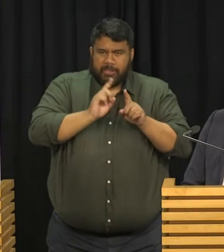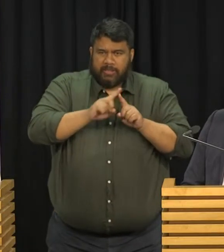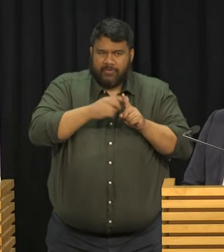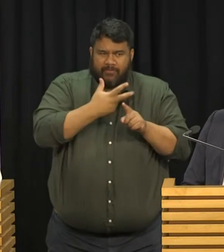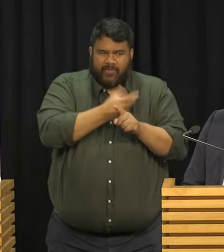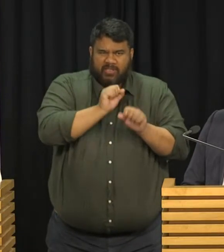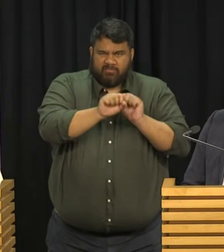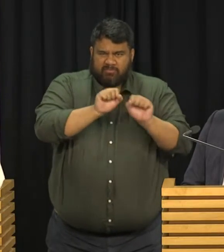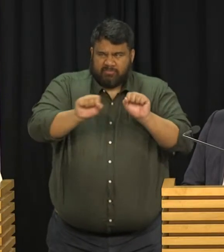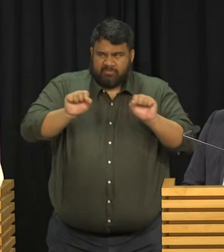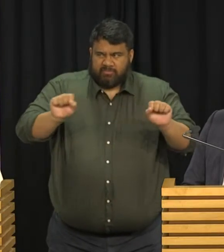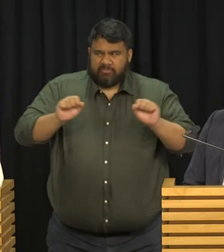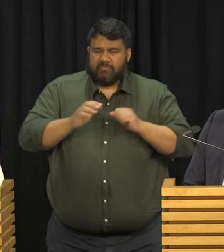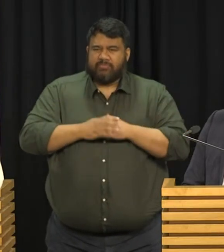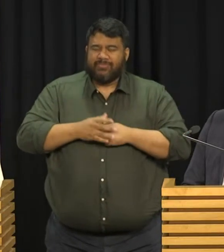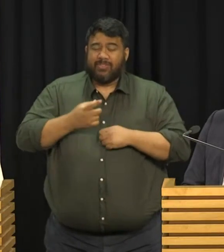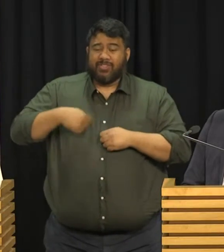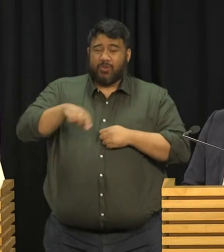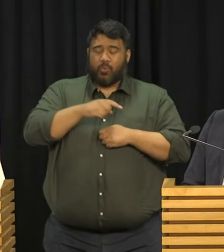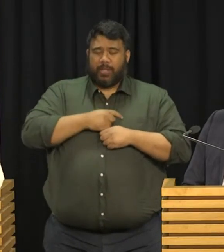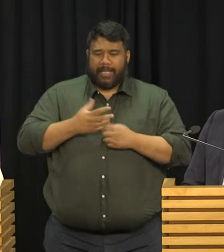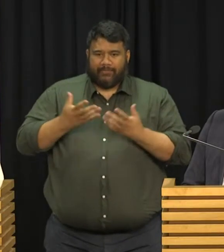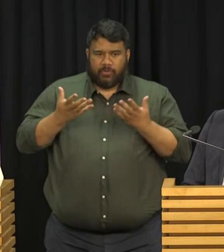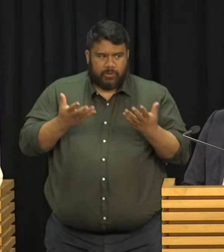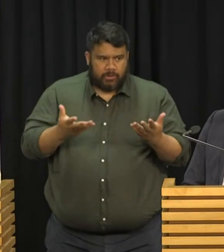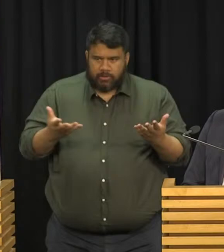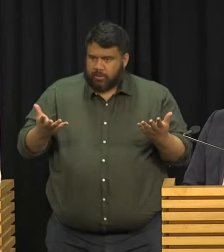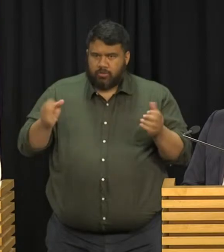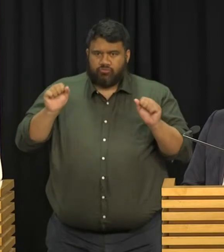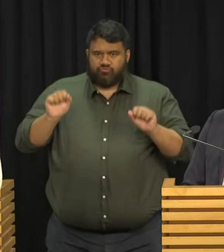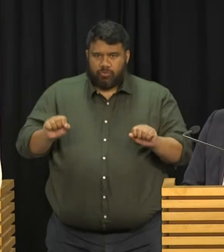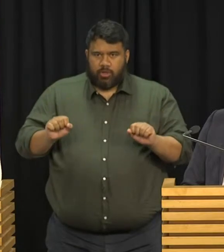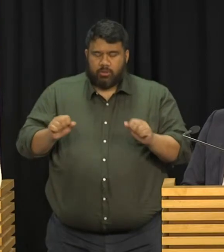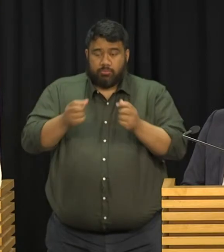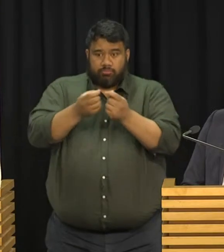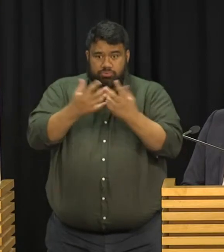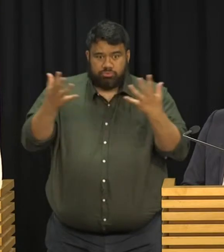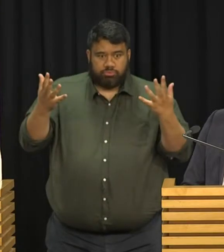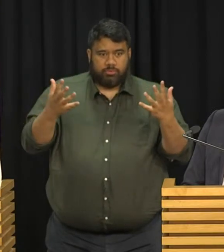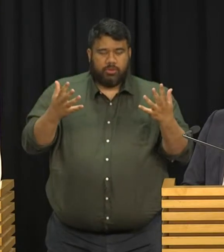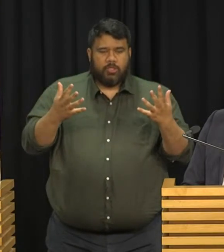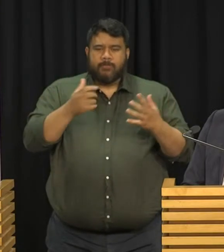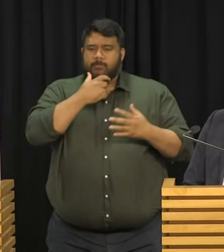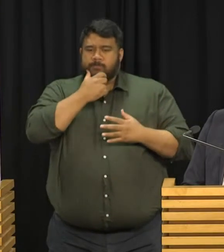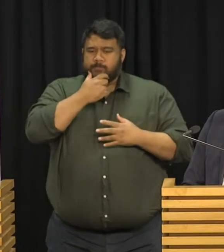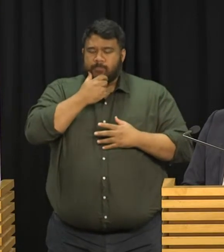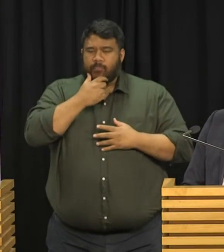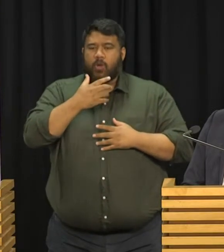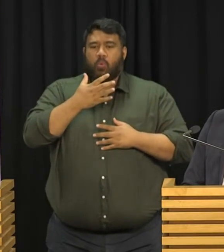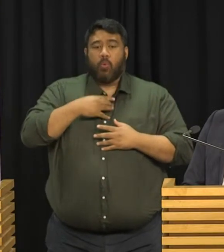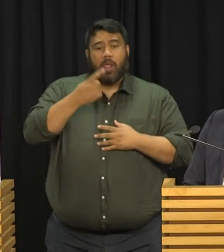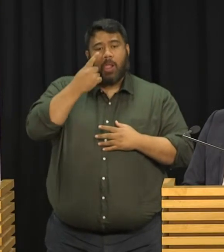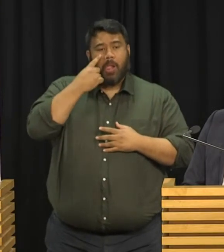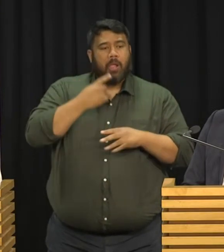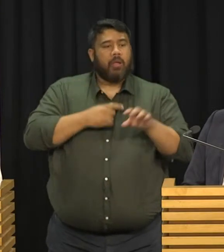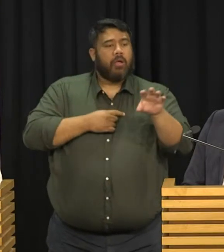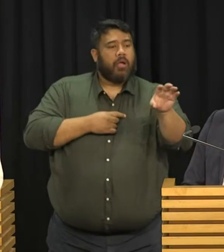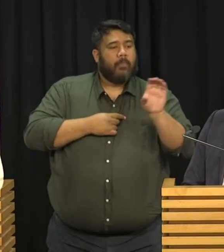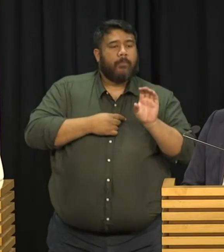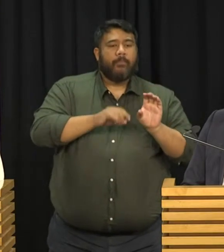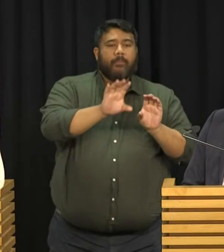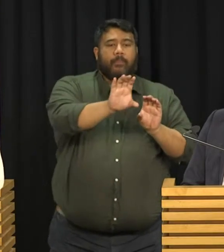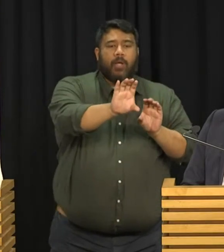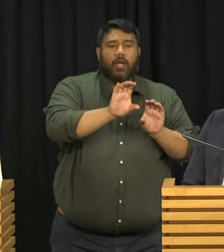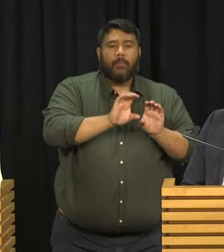was that of the different types of vaccines that were being developed, we wanted a selection from each for our portfolio.